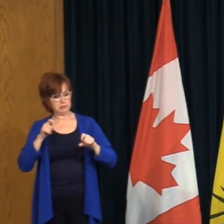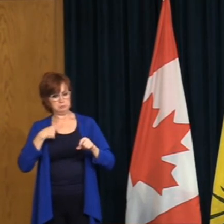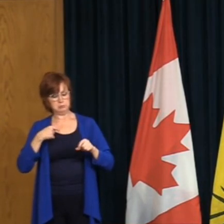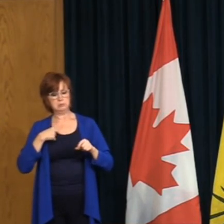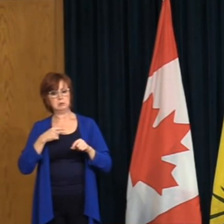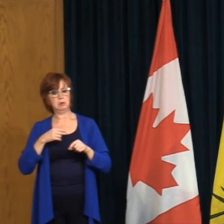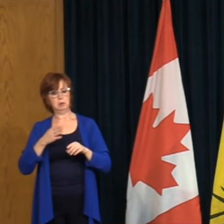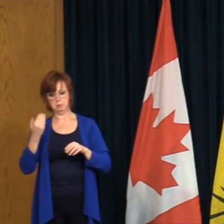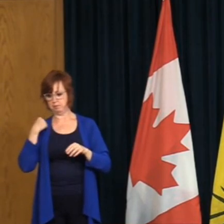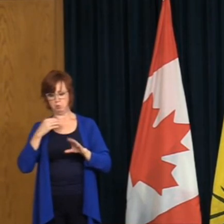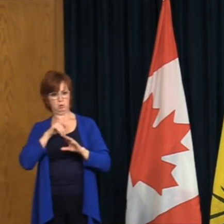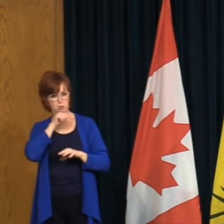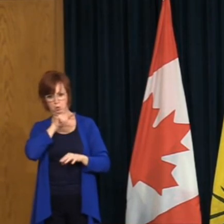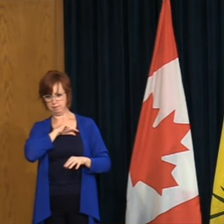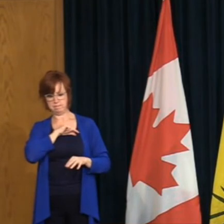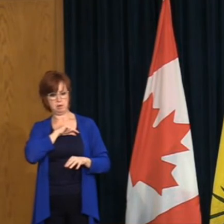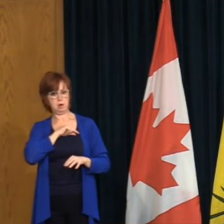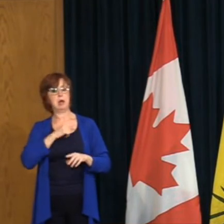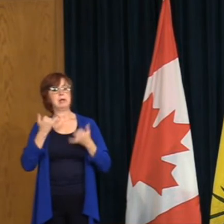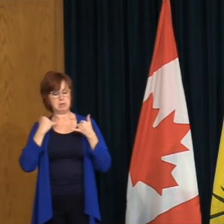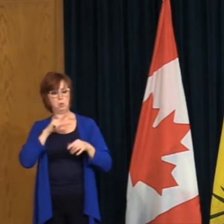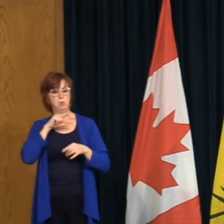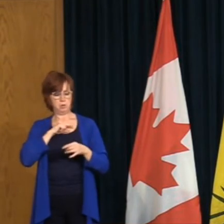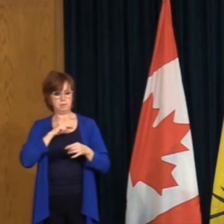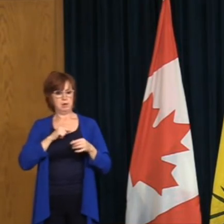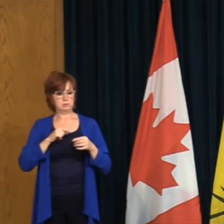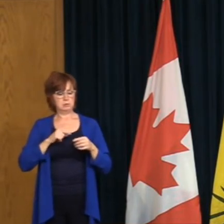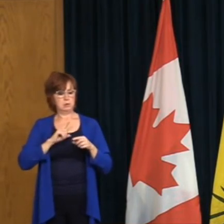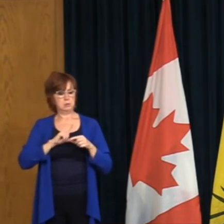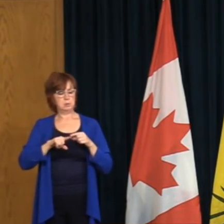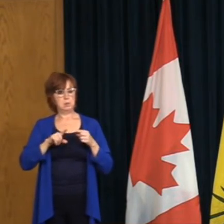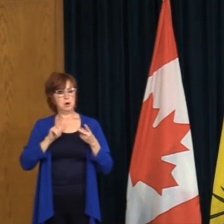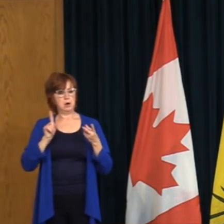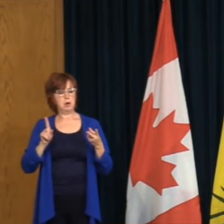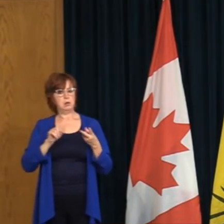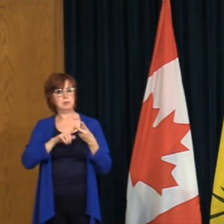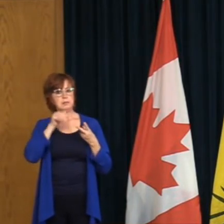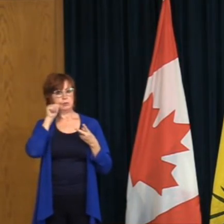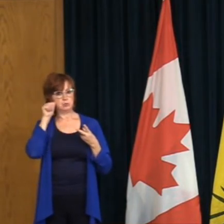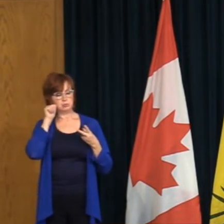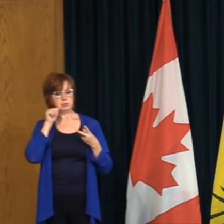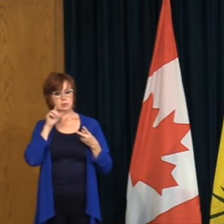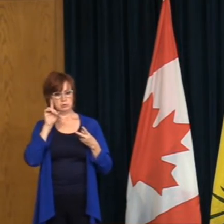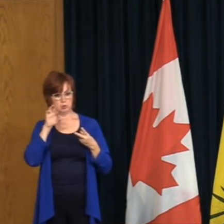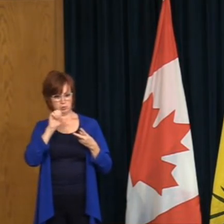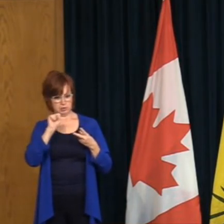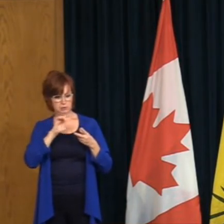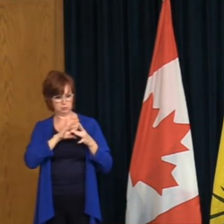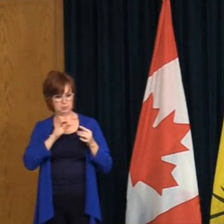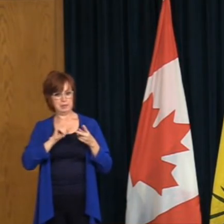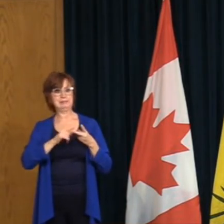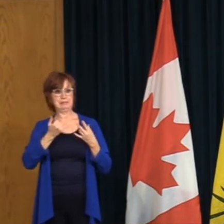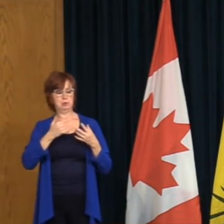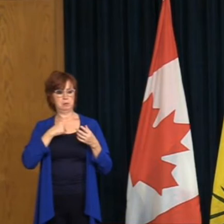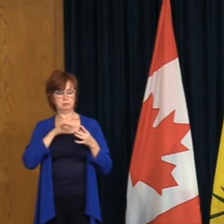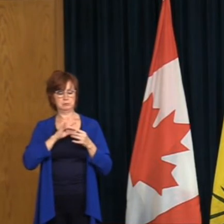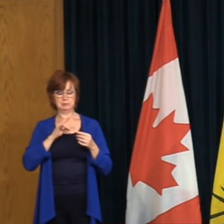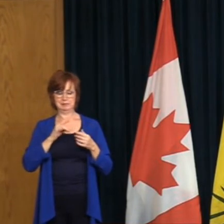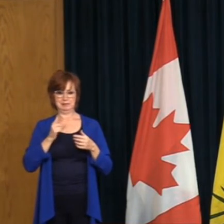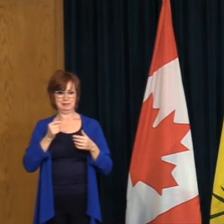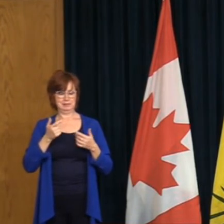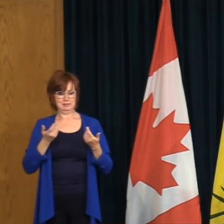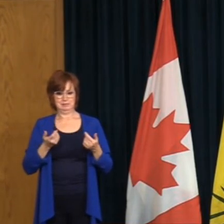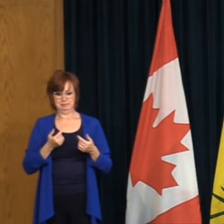of that increased testing across the province. But as Dr. Shahab said yesterday, and he just reiterated, is it's early